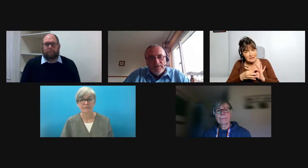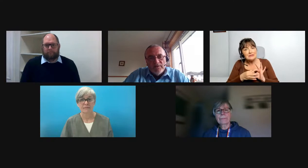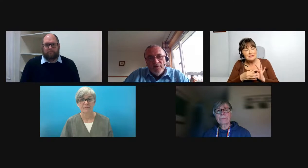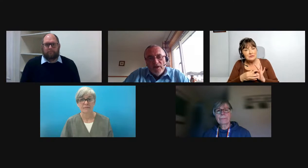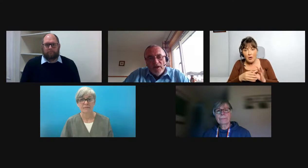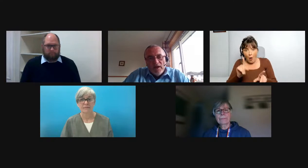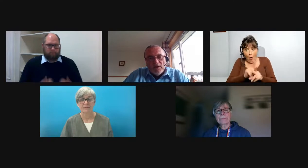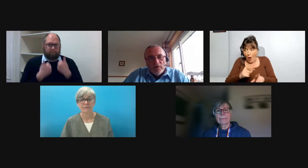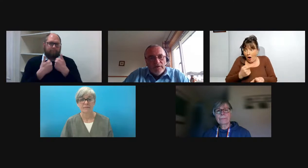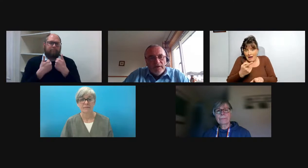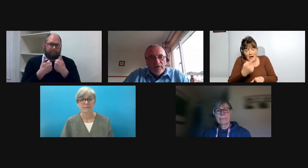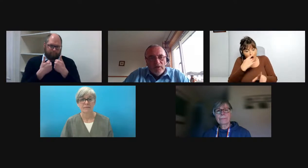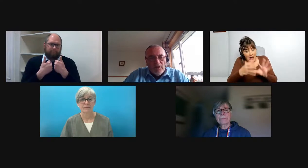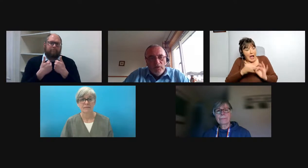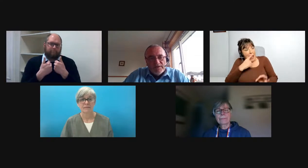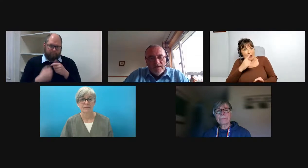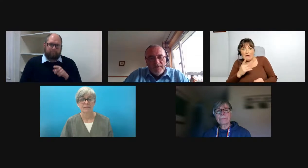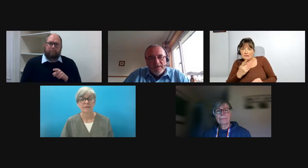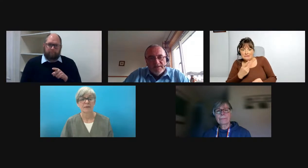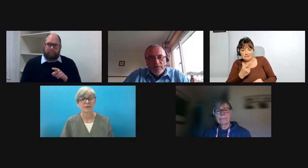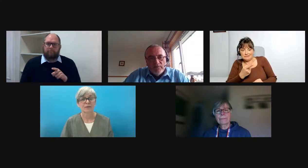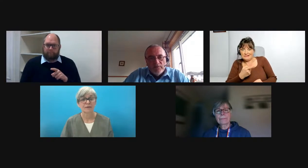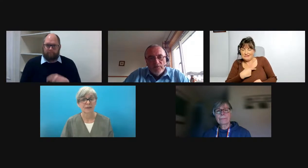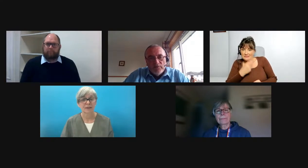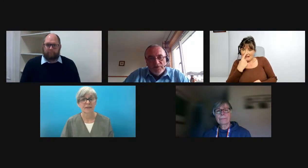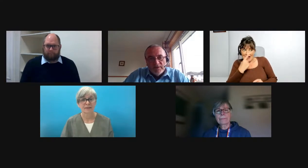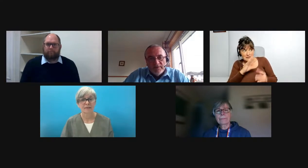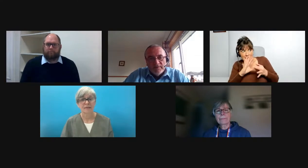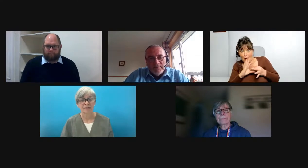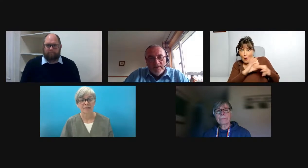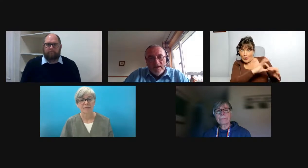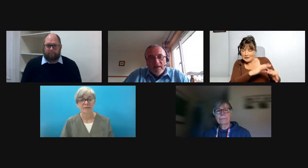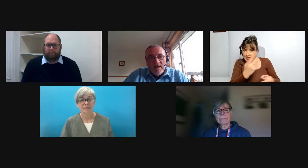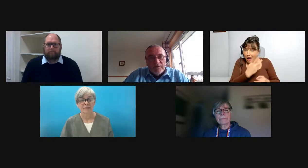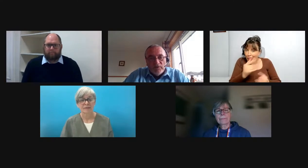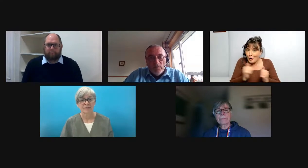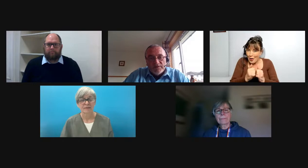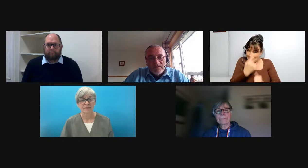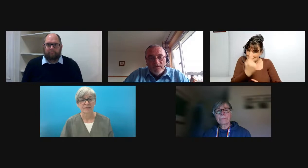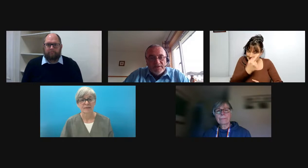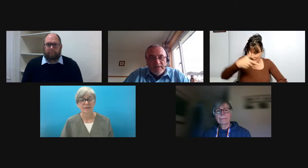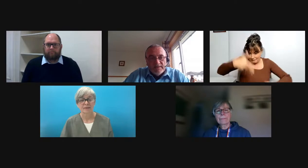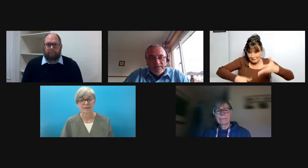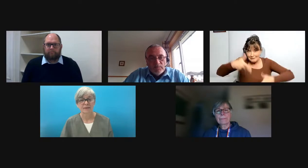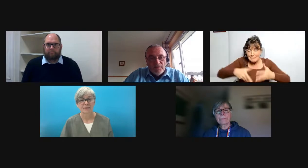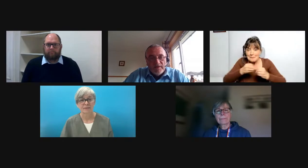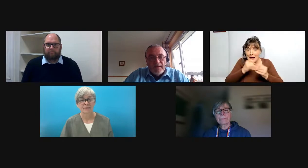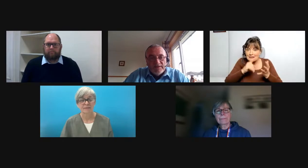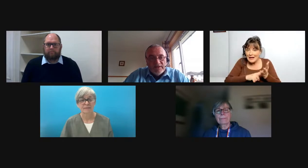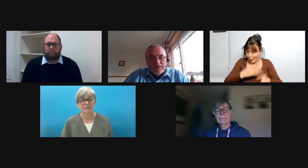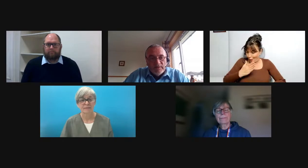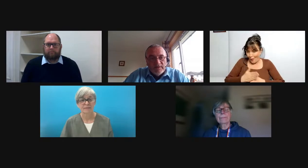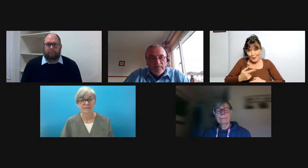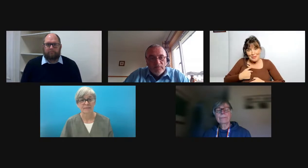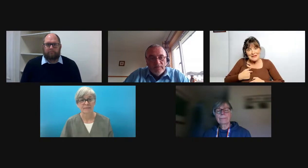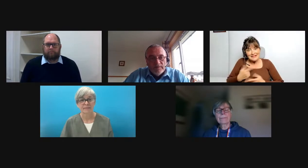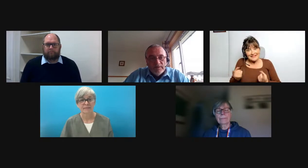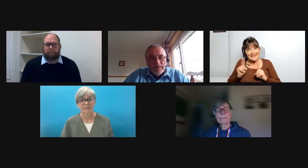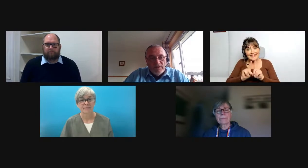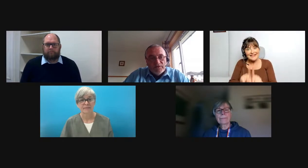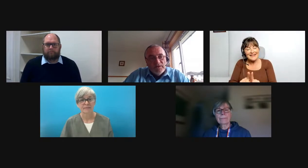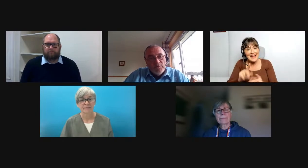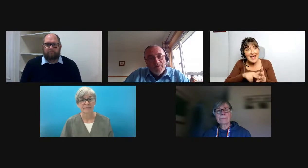connect you to a colleague who is a BSL user and who works alongside us within NHS